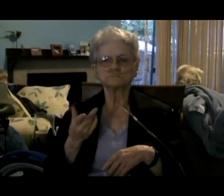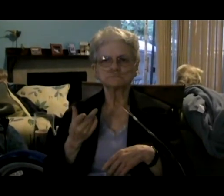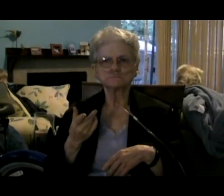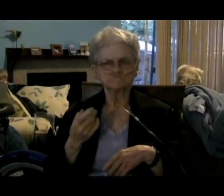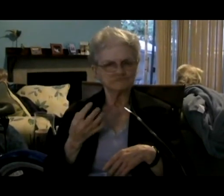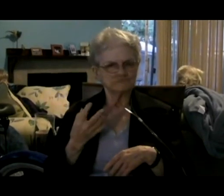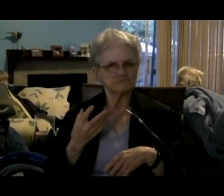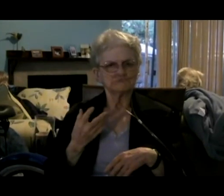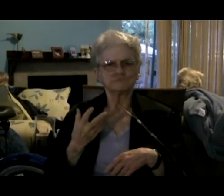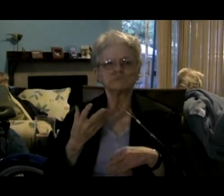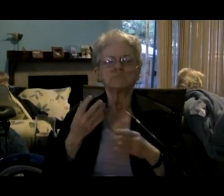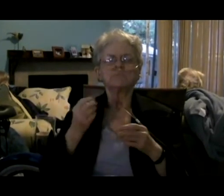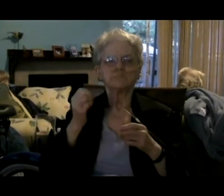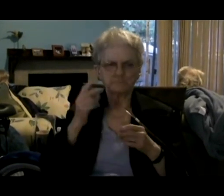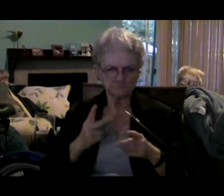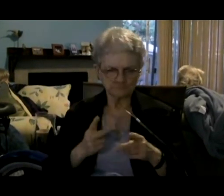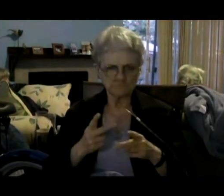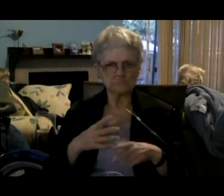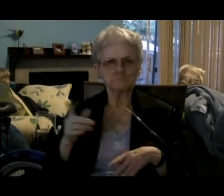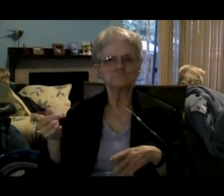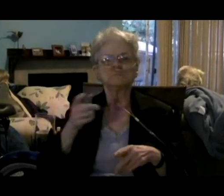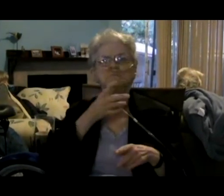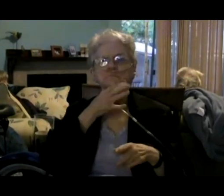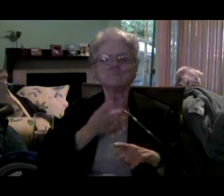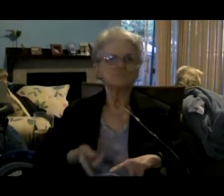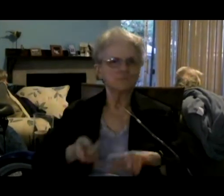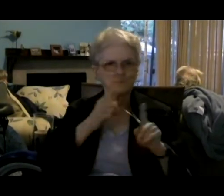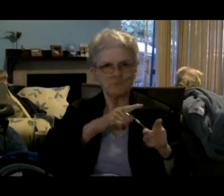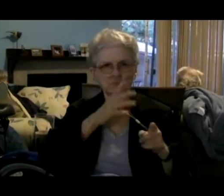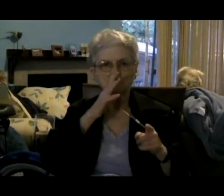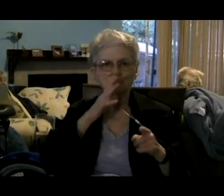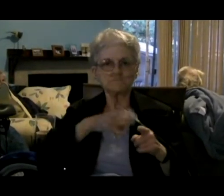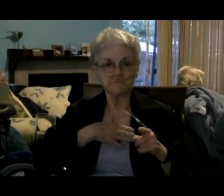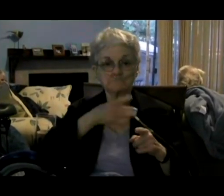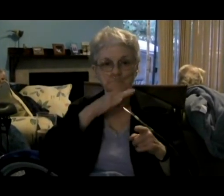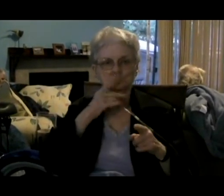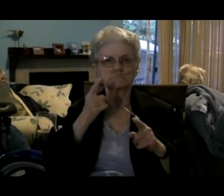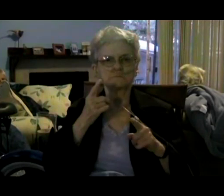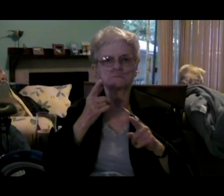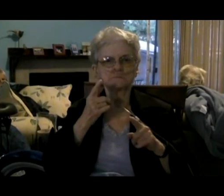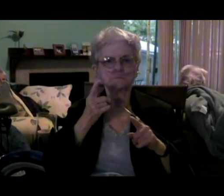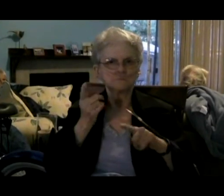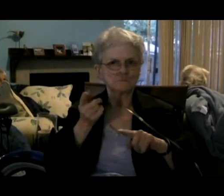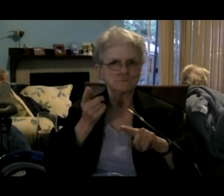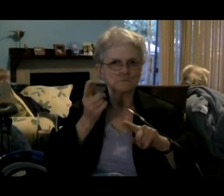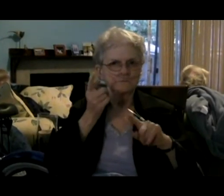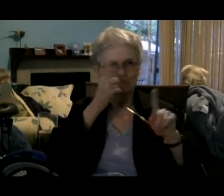Uh, my mom noticed that I was acting different from the other kids.